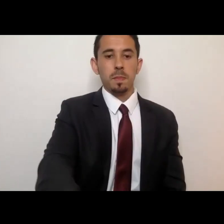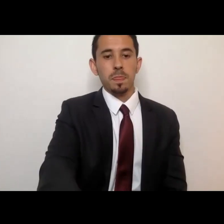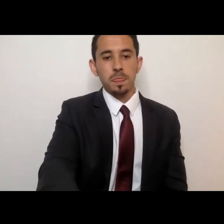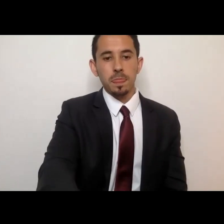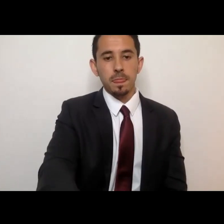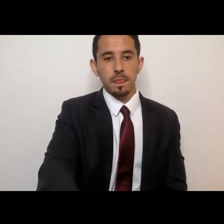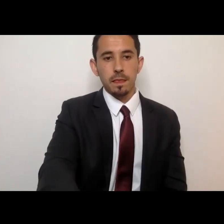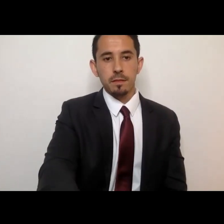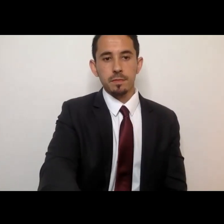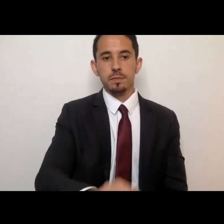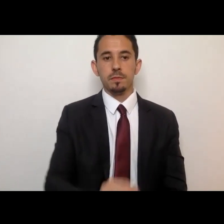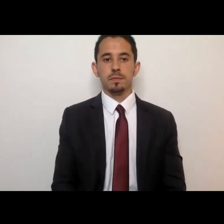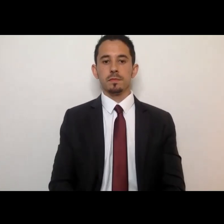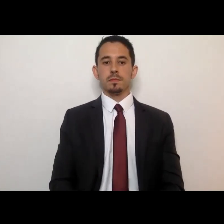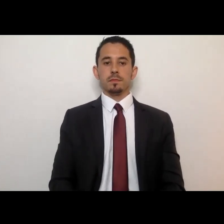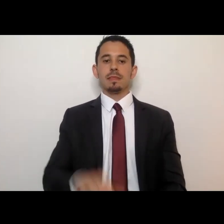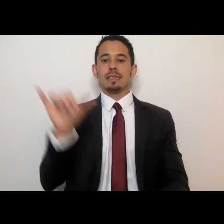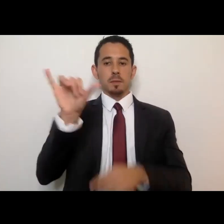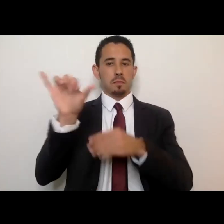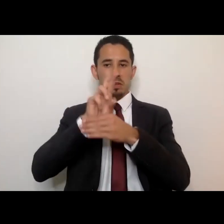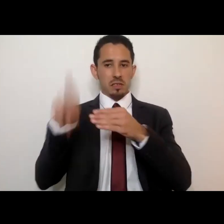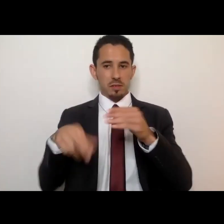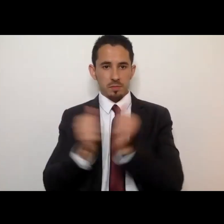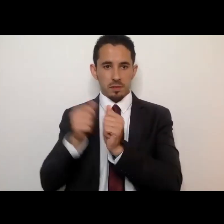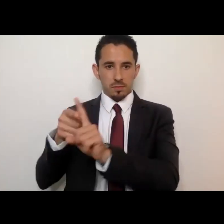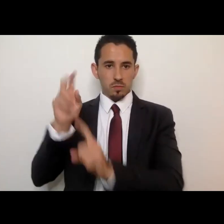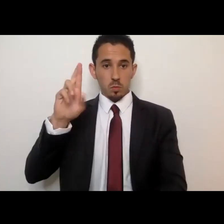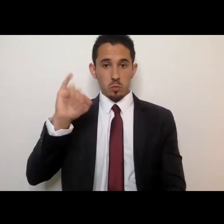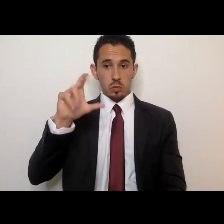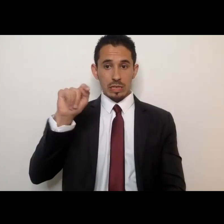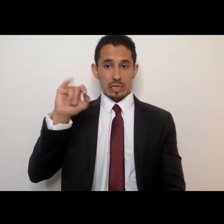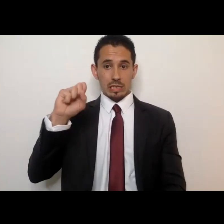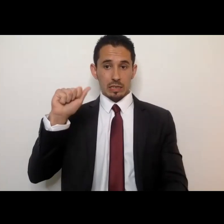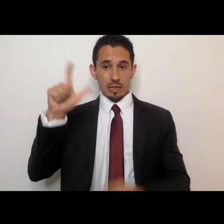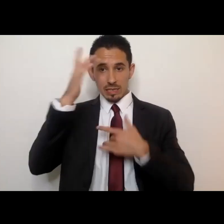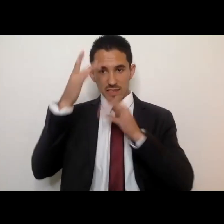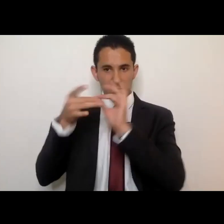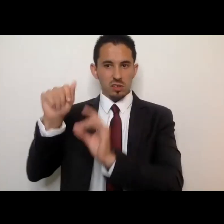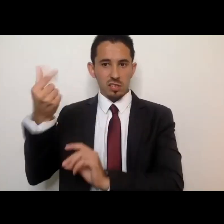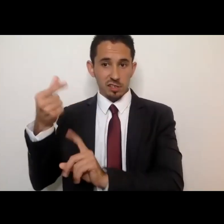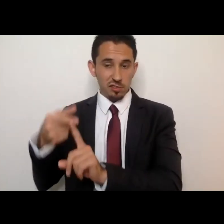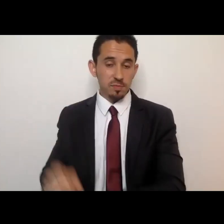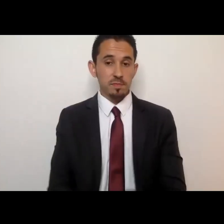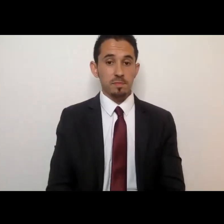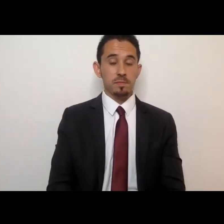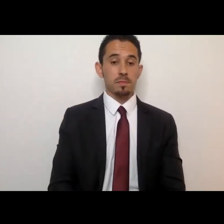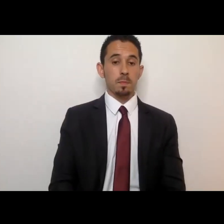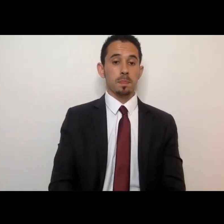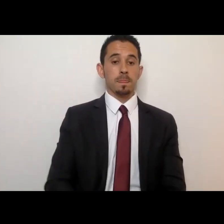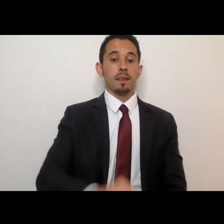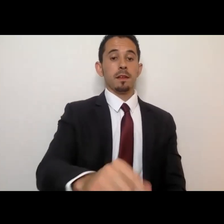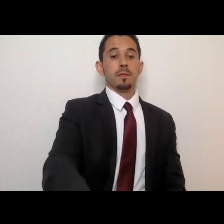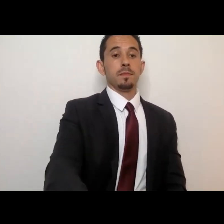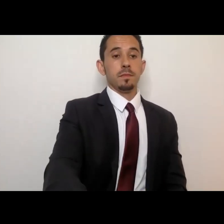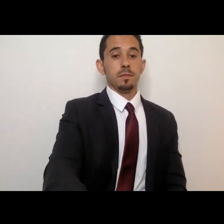white columns, it means that no reaction is happening. And same results for anaplasmosis. We didn't see, or its